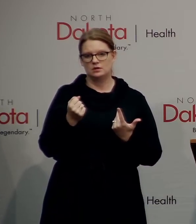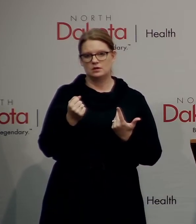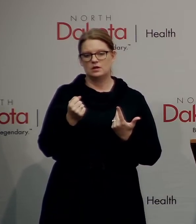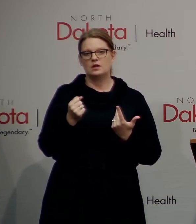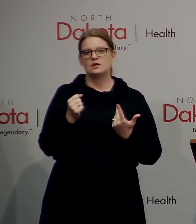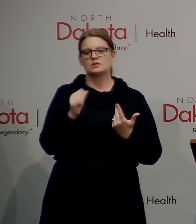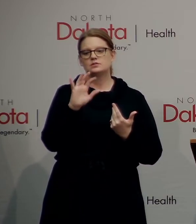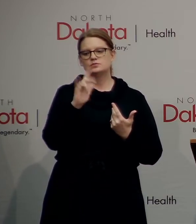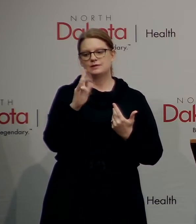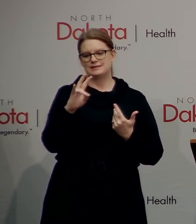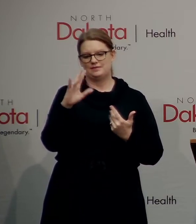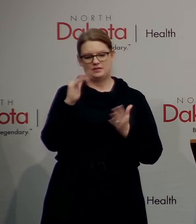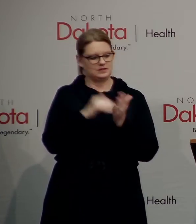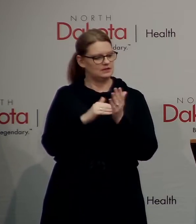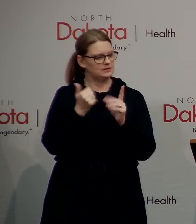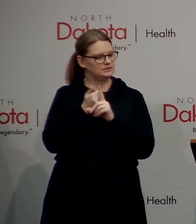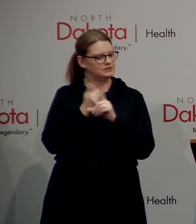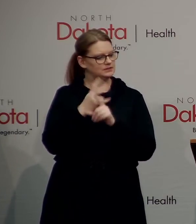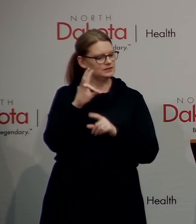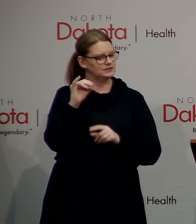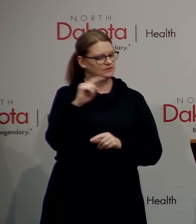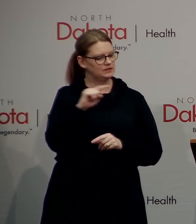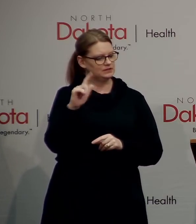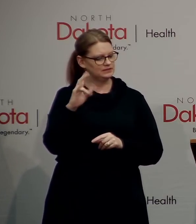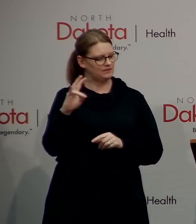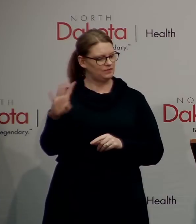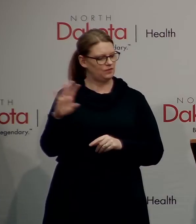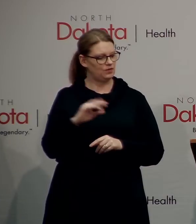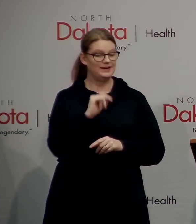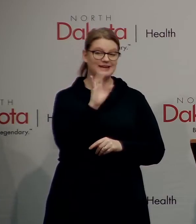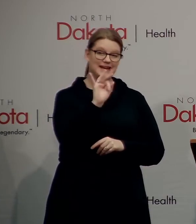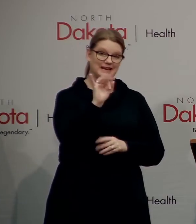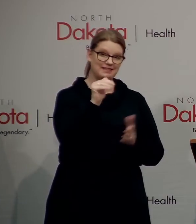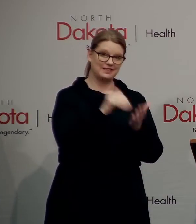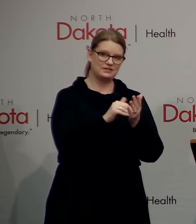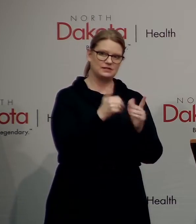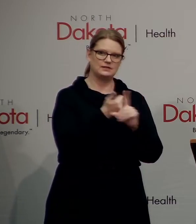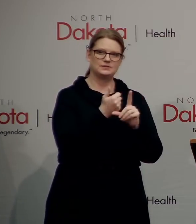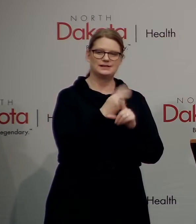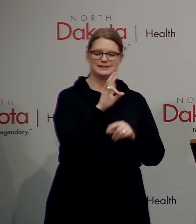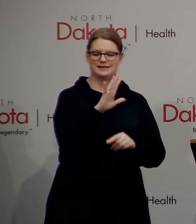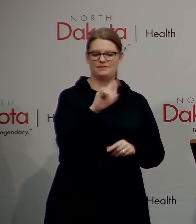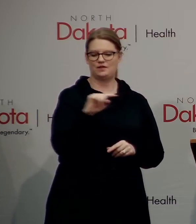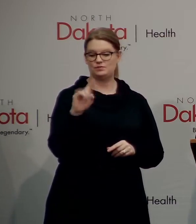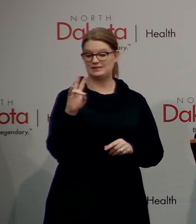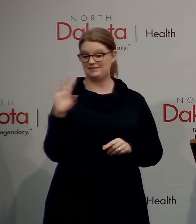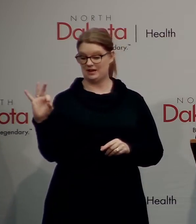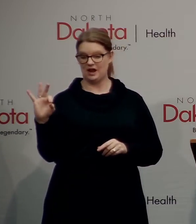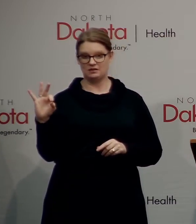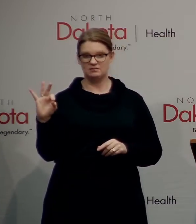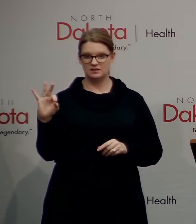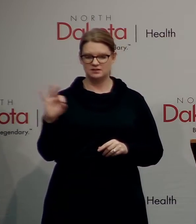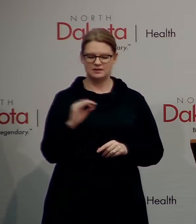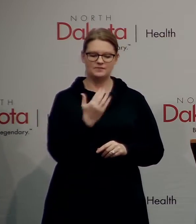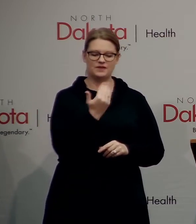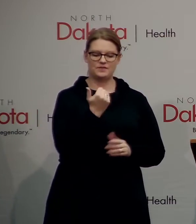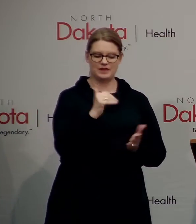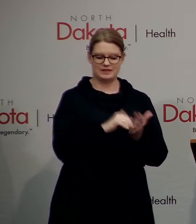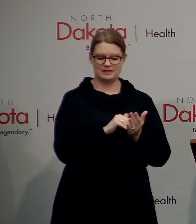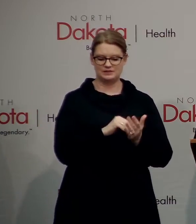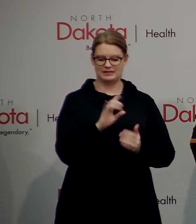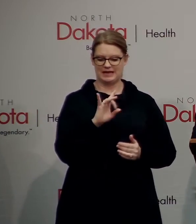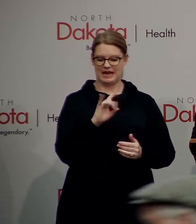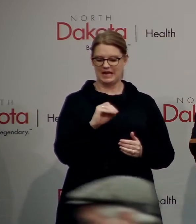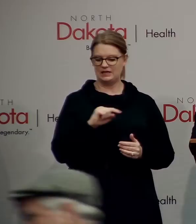to 69, 27,000 that are 70 to 74, 19,000 that are 75 to 79, 15,000